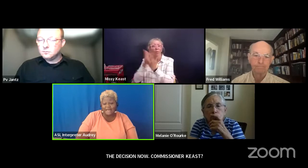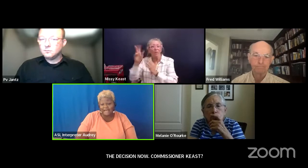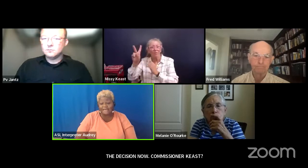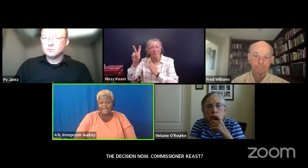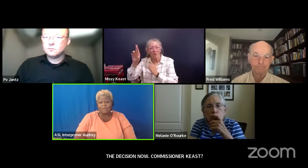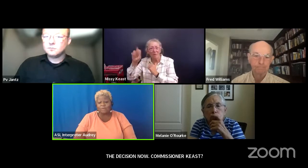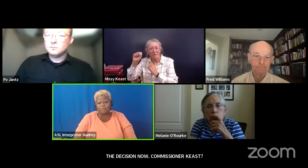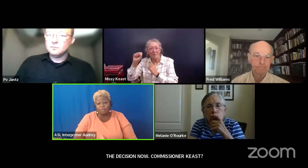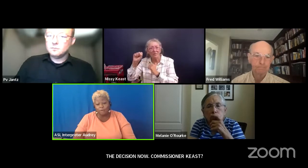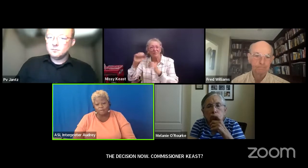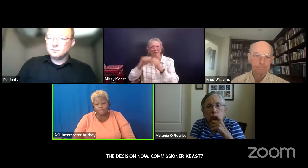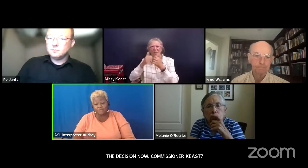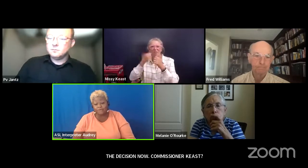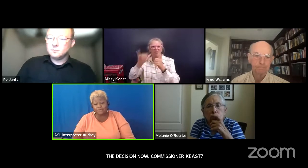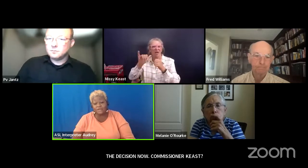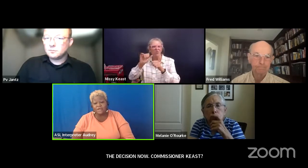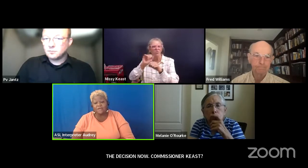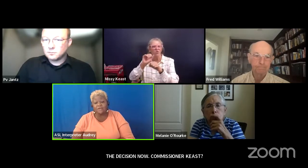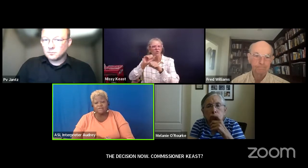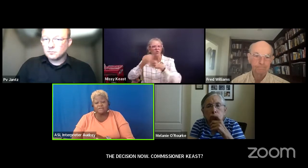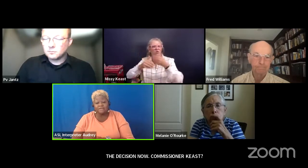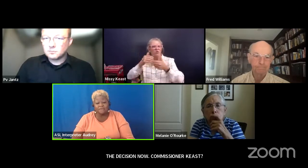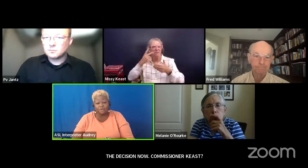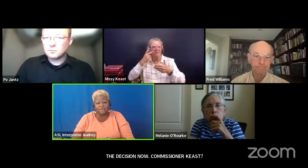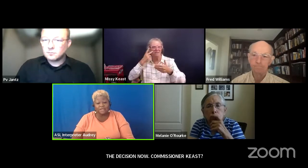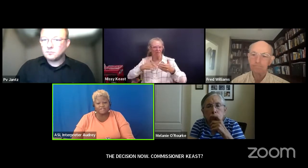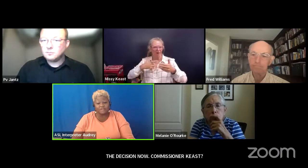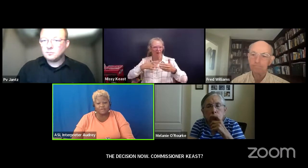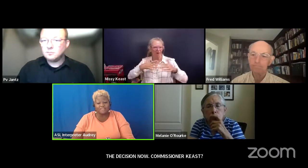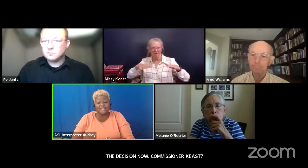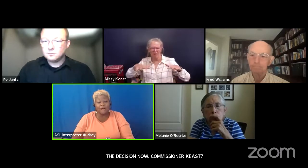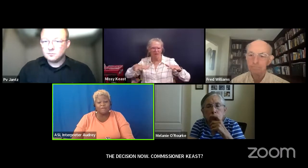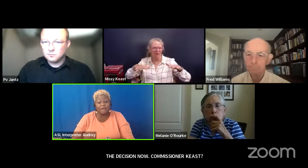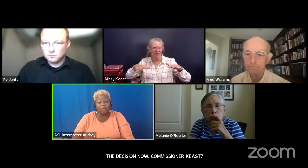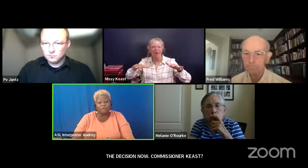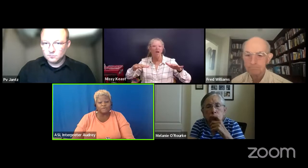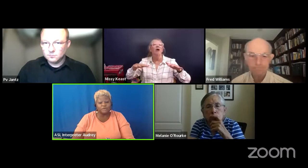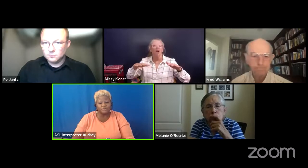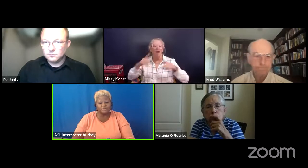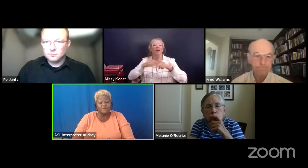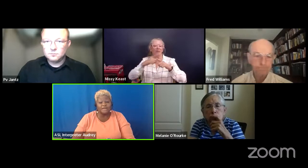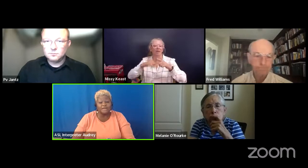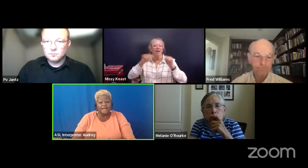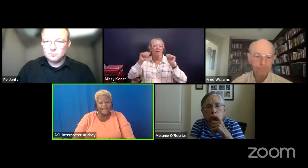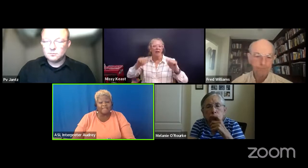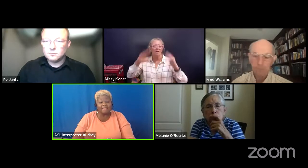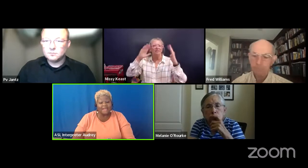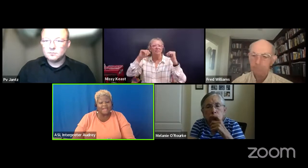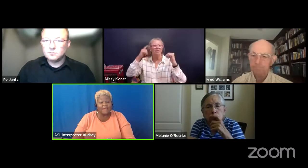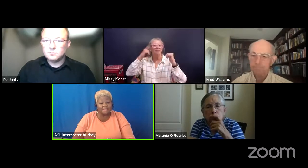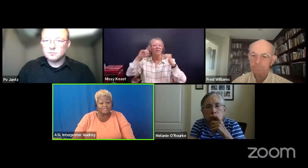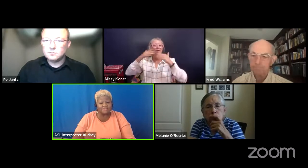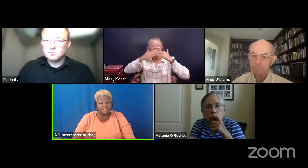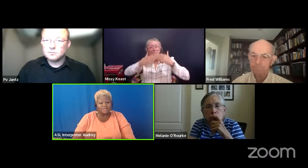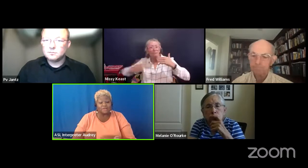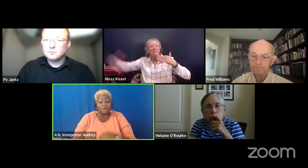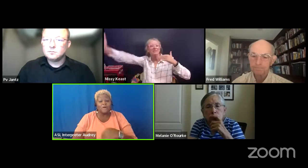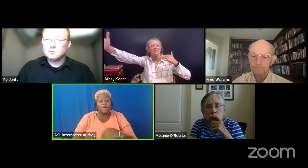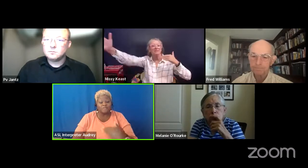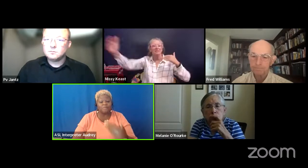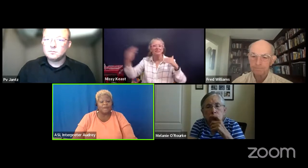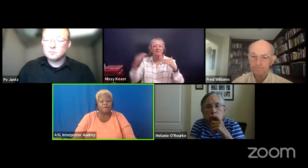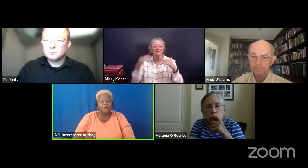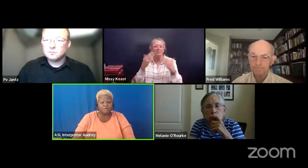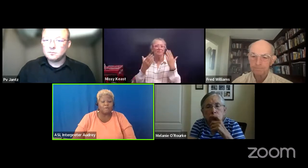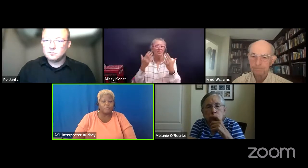and tying in with the remote commissioners using video relay service, see how that works first, and then make a decision on